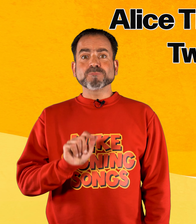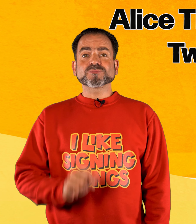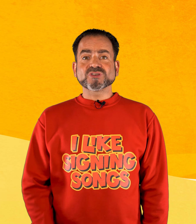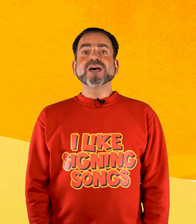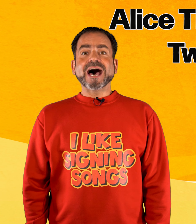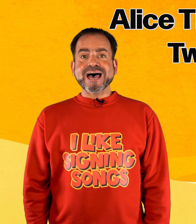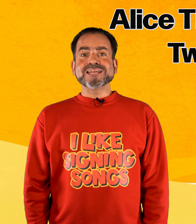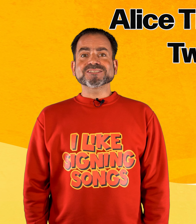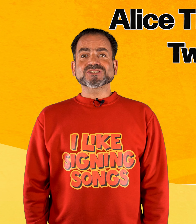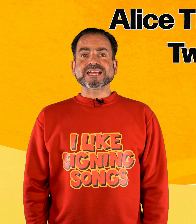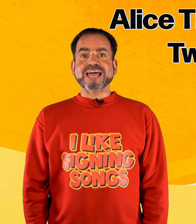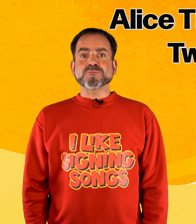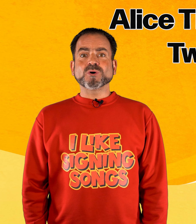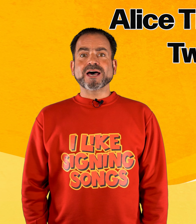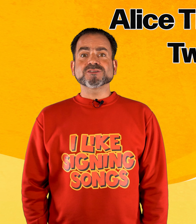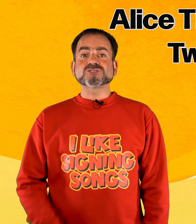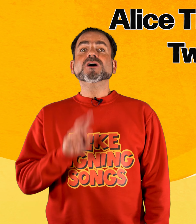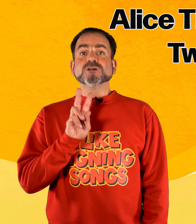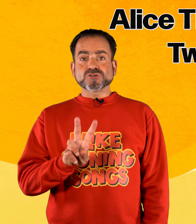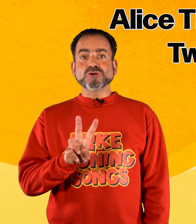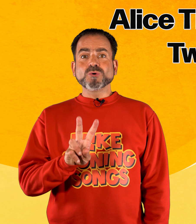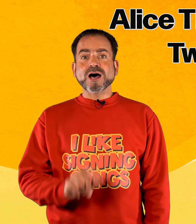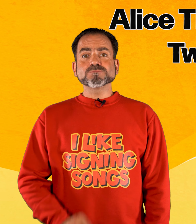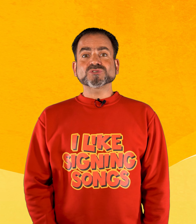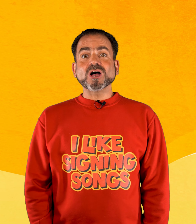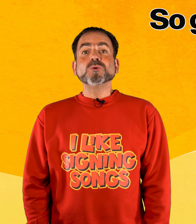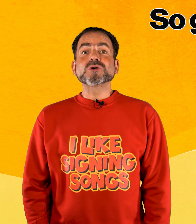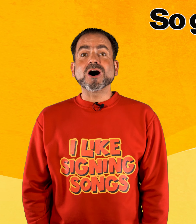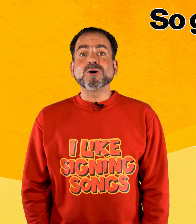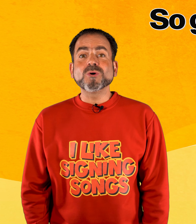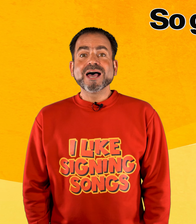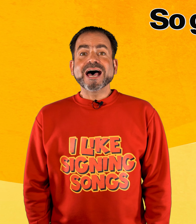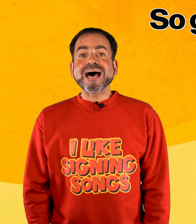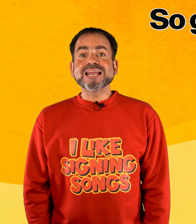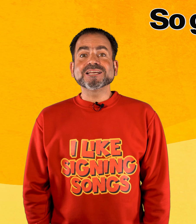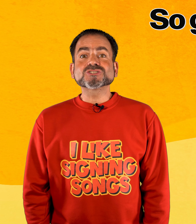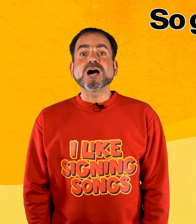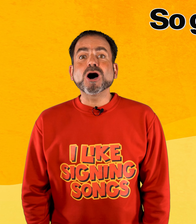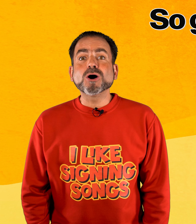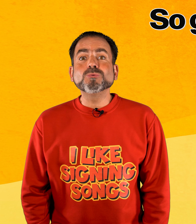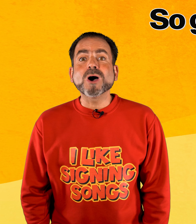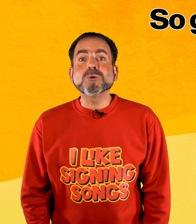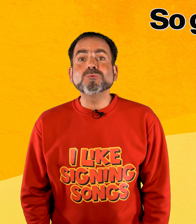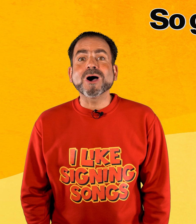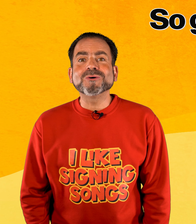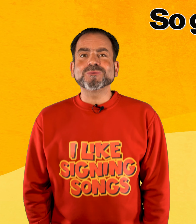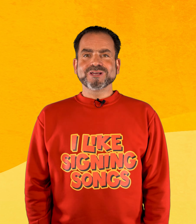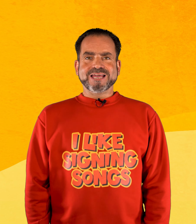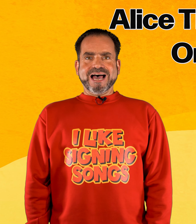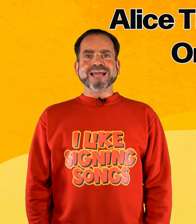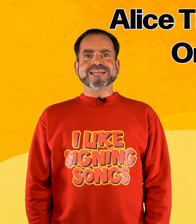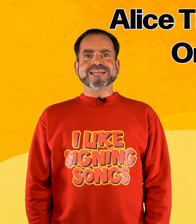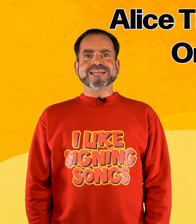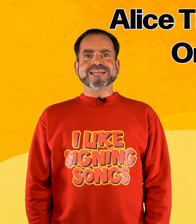humps. Alice the camel has 2 humps. So go, Alice, go. Oh, oh. Alice the